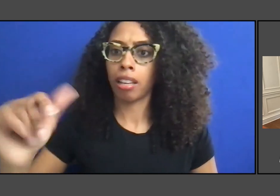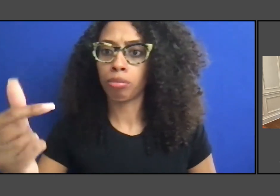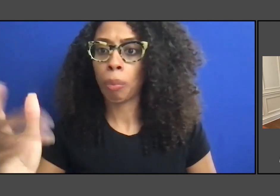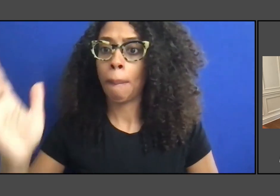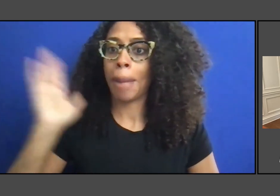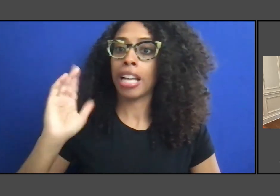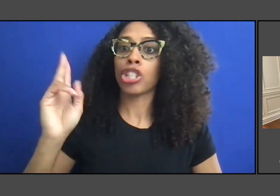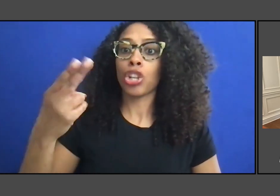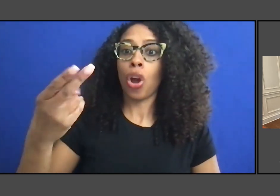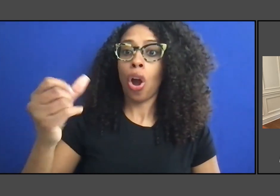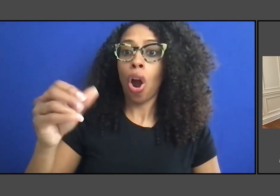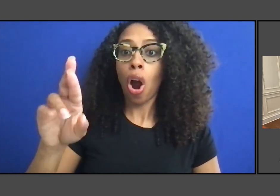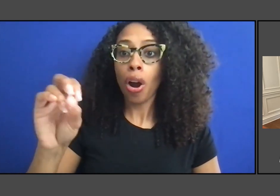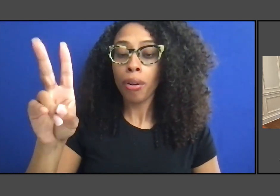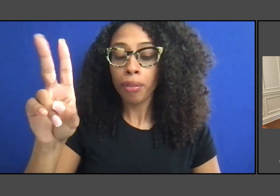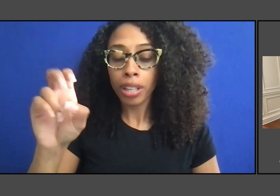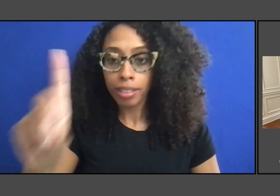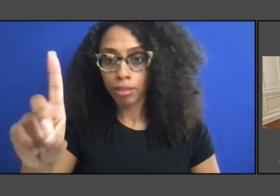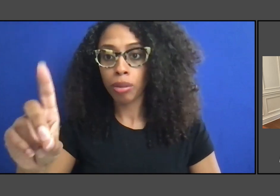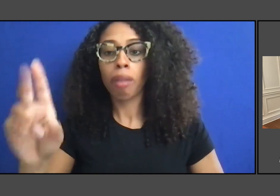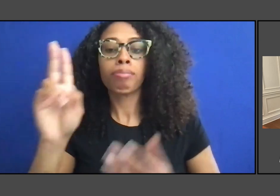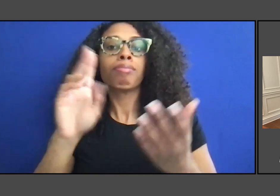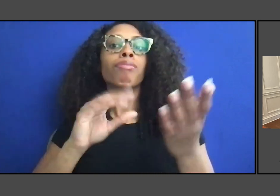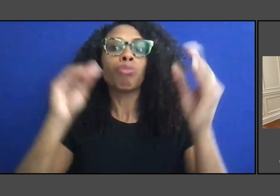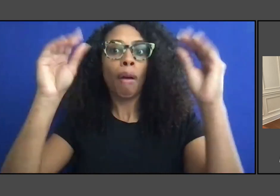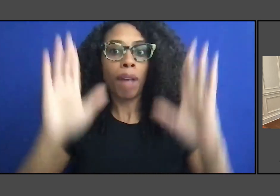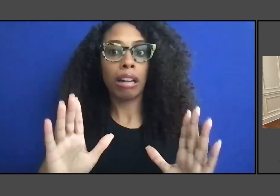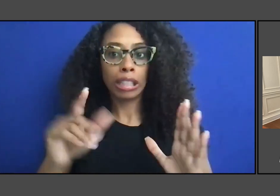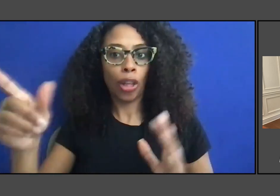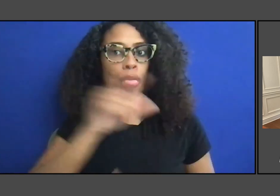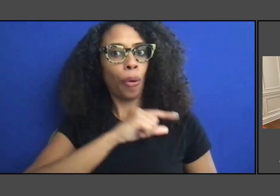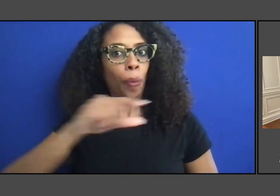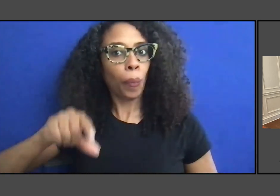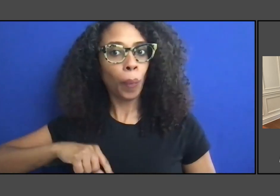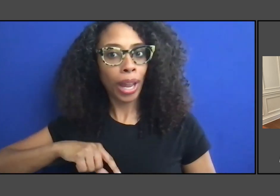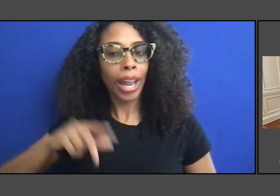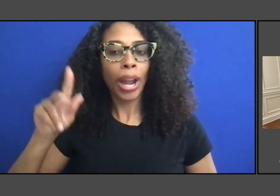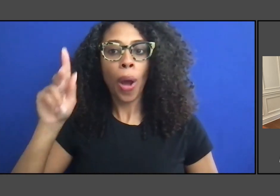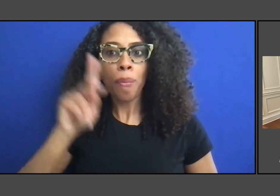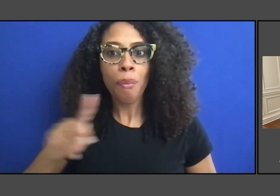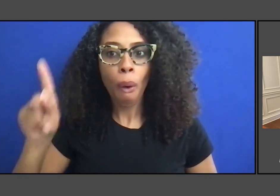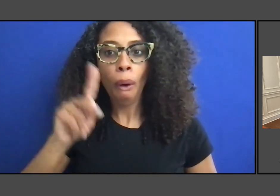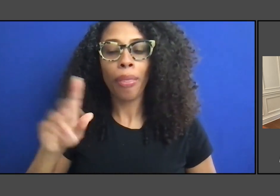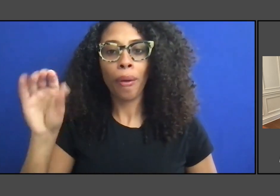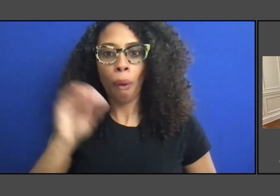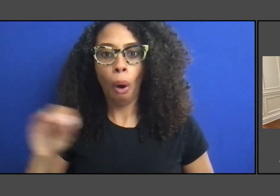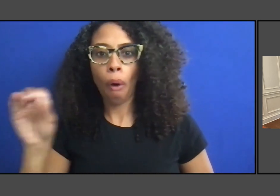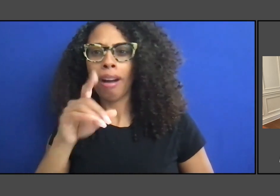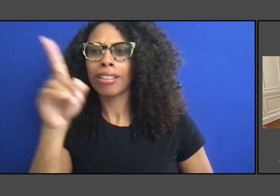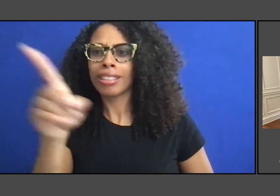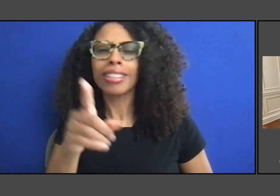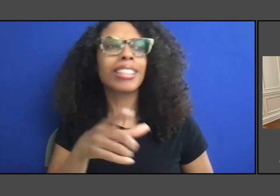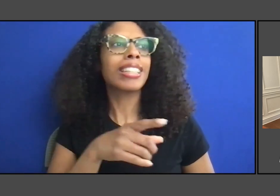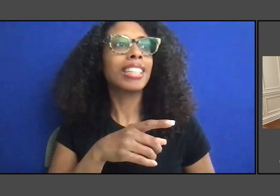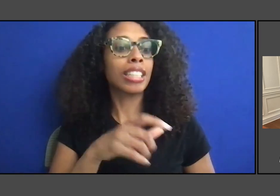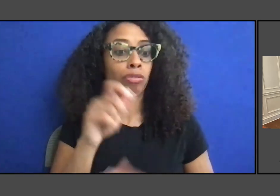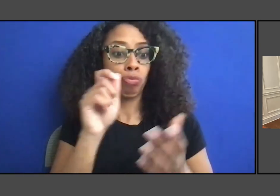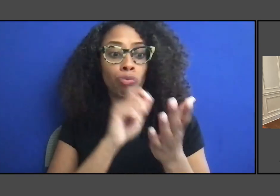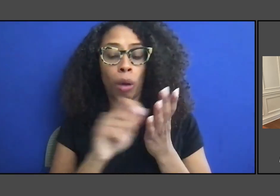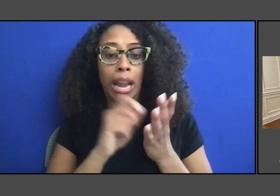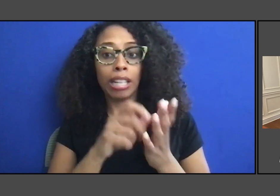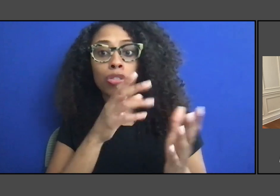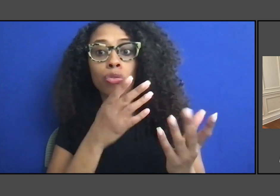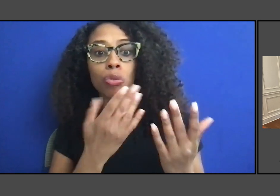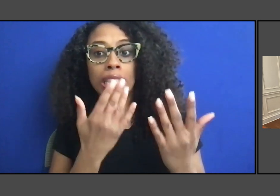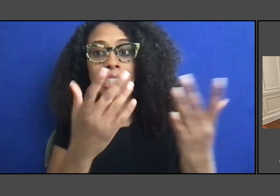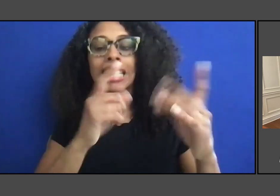Portland, Oregon, has written and recorded in 4 different languages across a wide range of musical styles, is